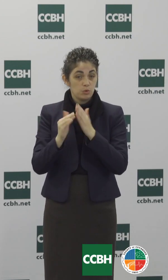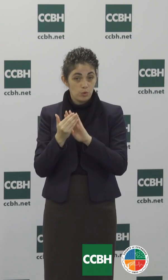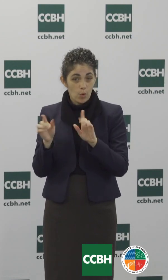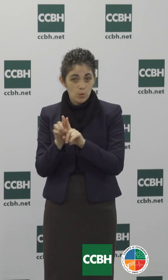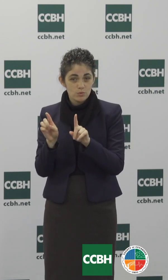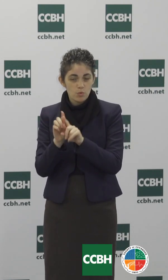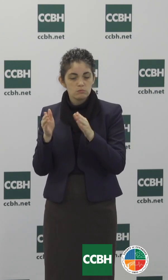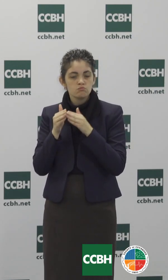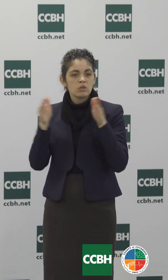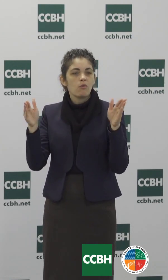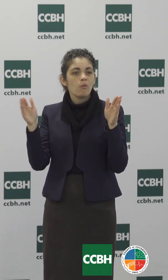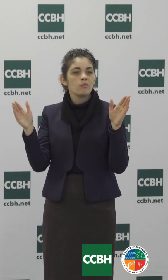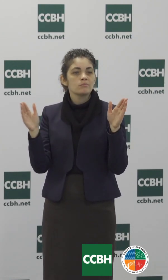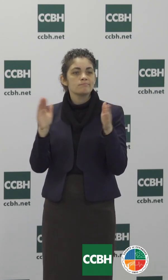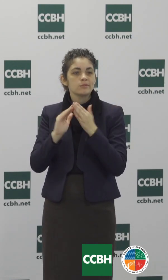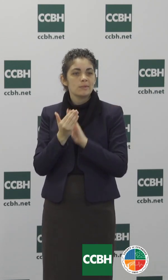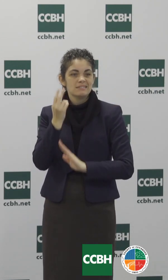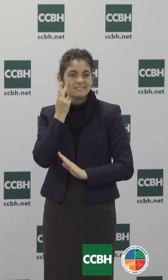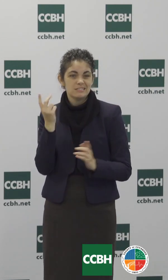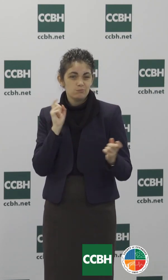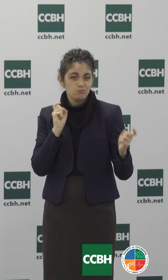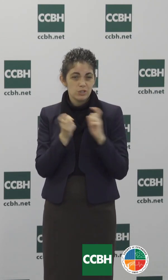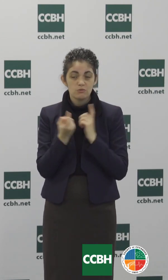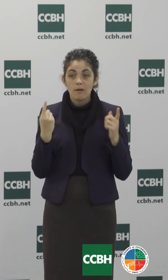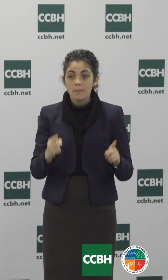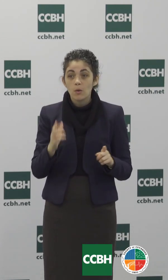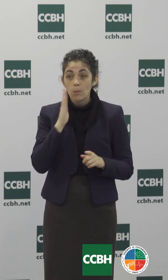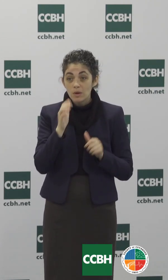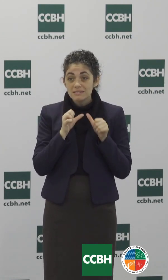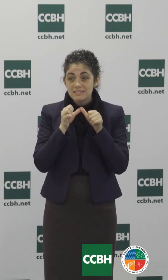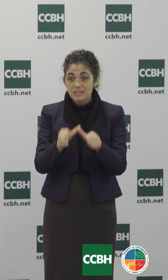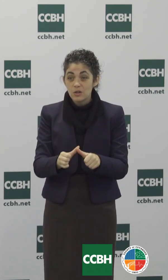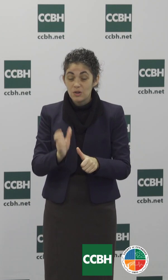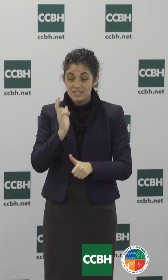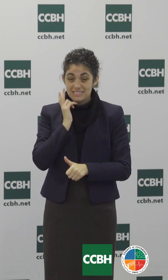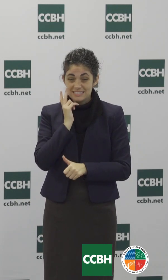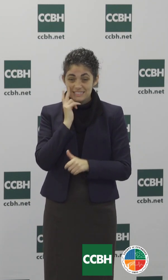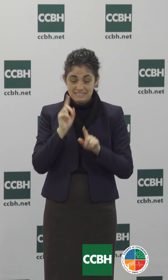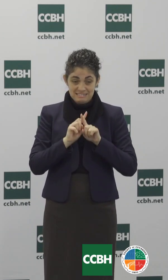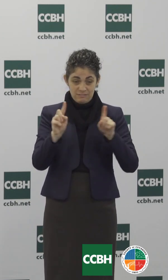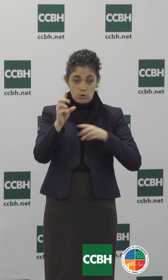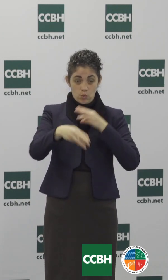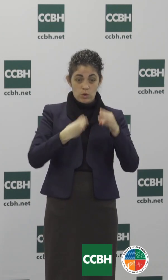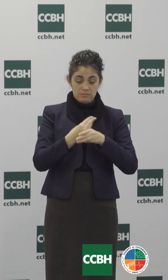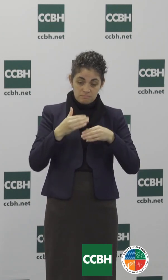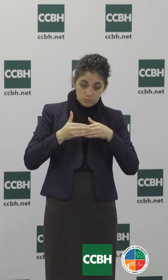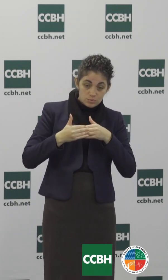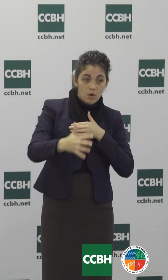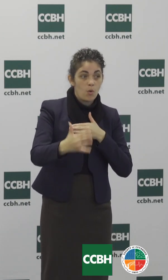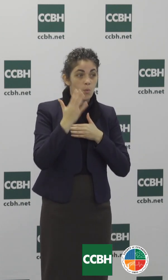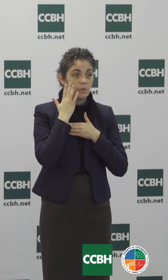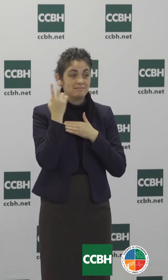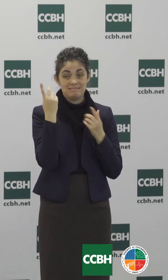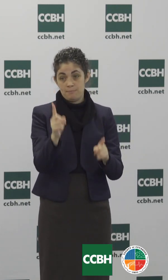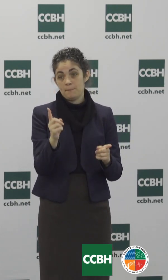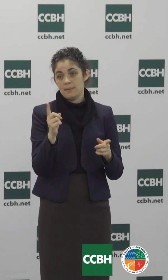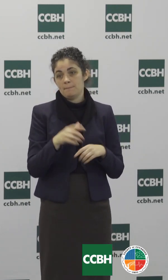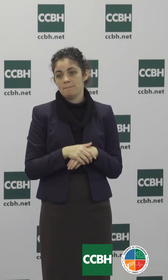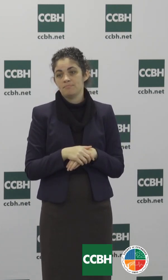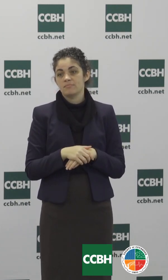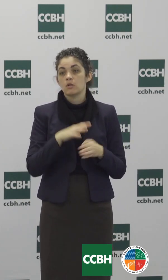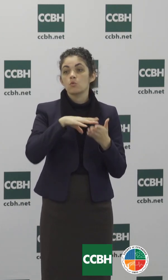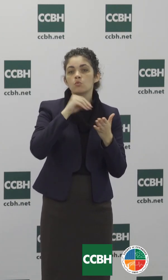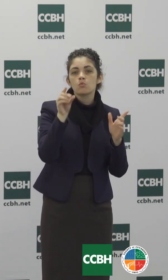I think those changes will continue. It will be a different world going forward. We have